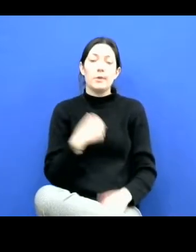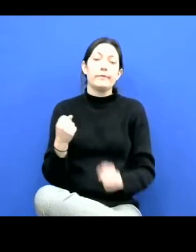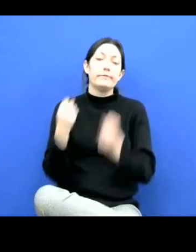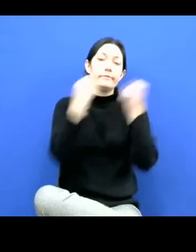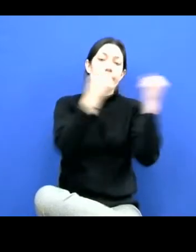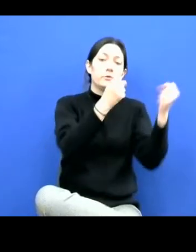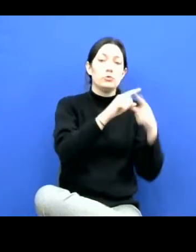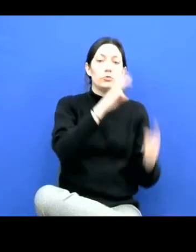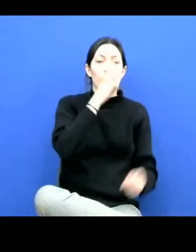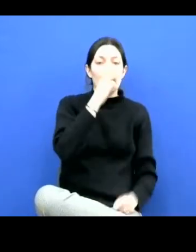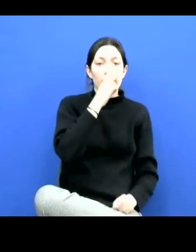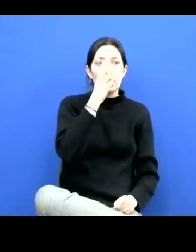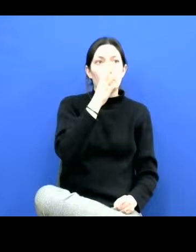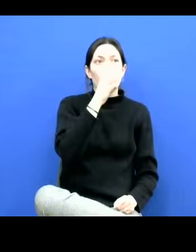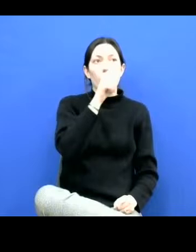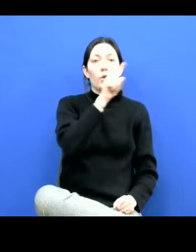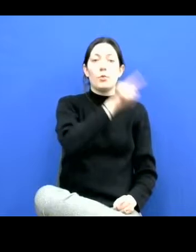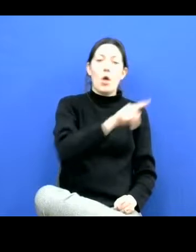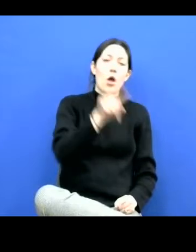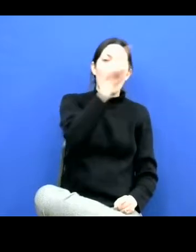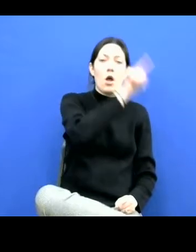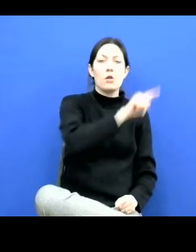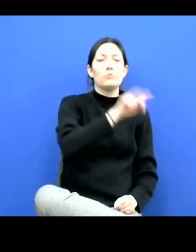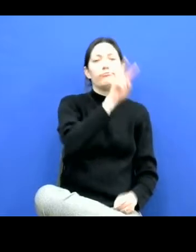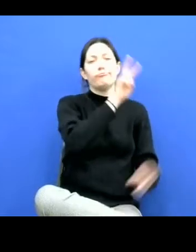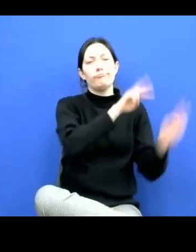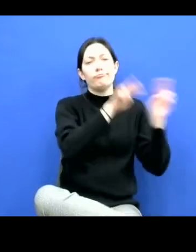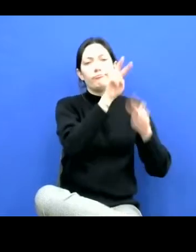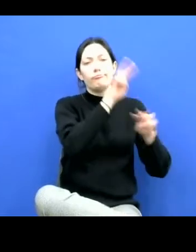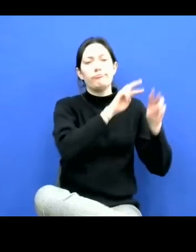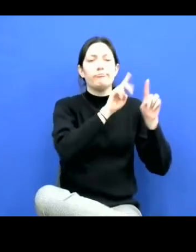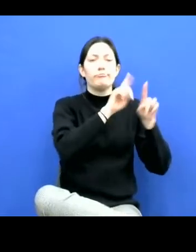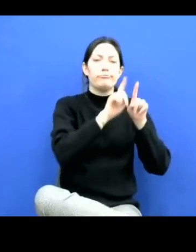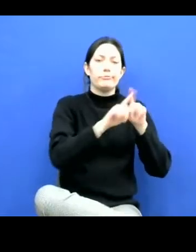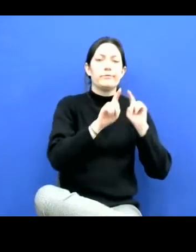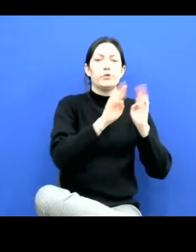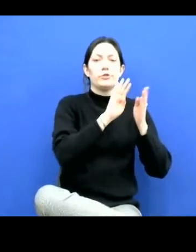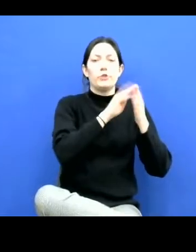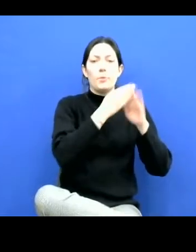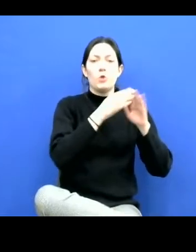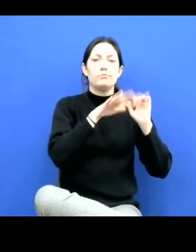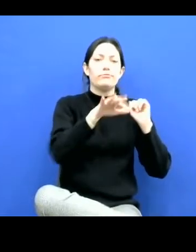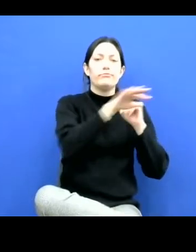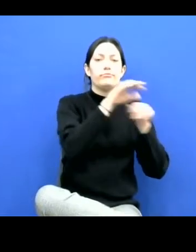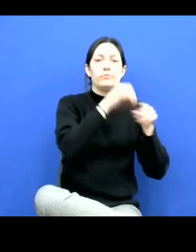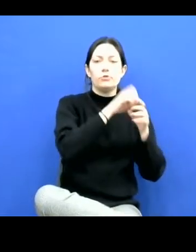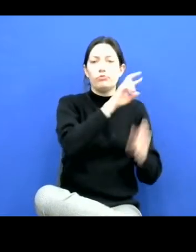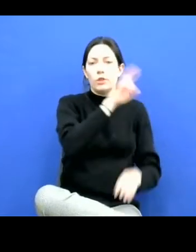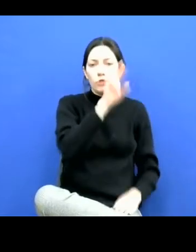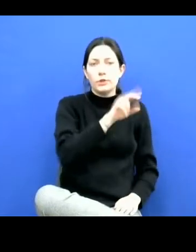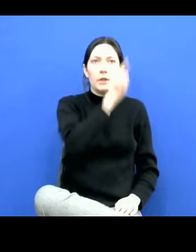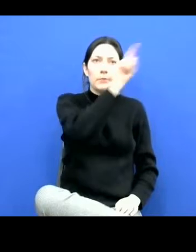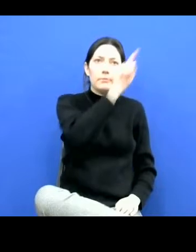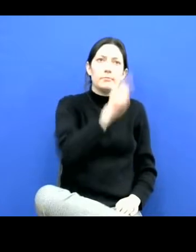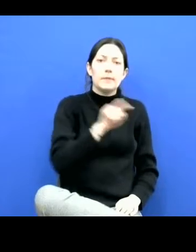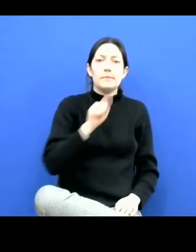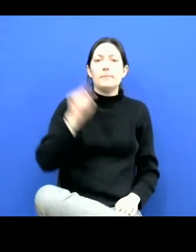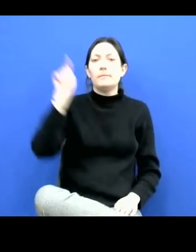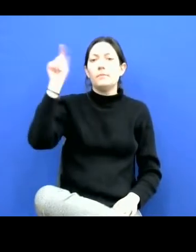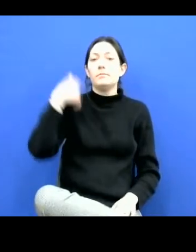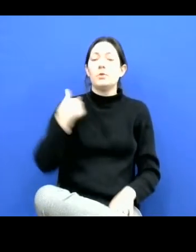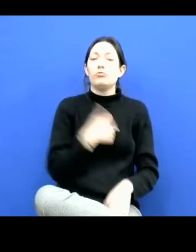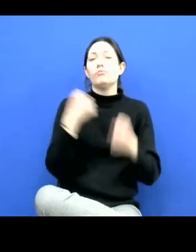and kind of made a circle around to all the suburbs of Rochester. And as we traveled